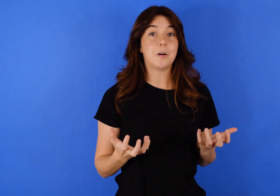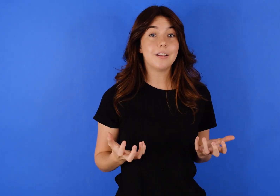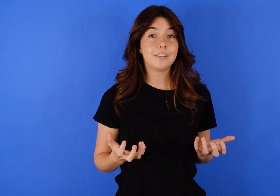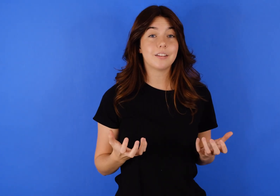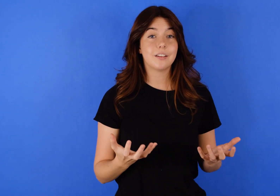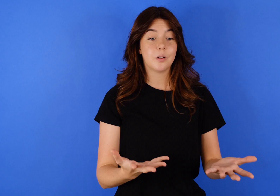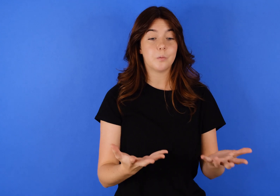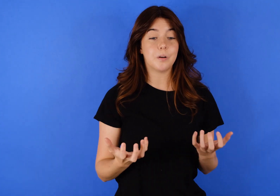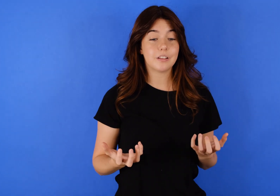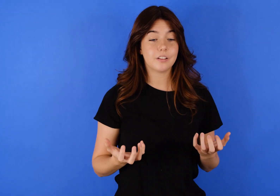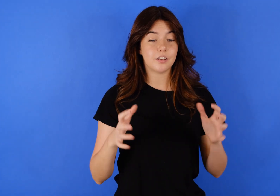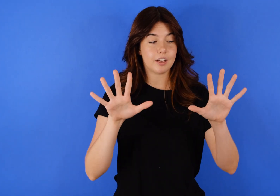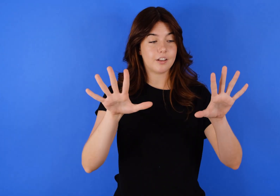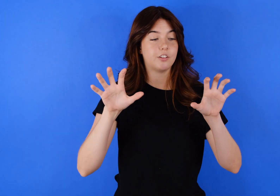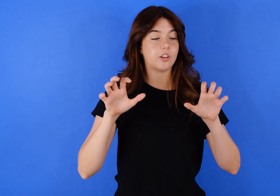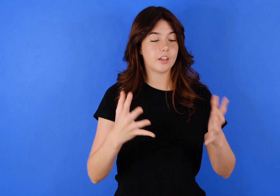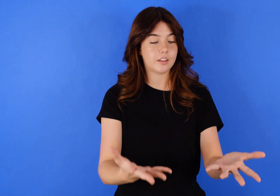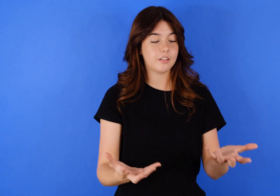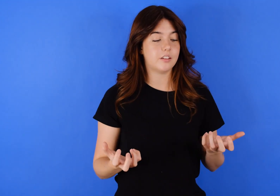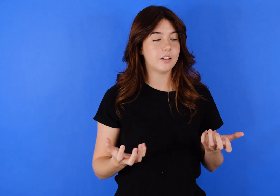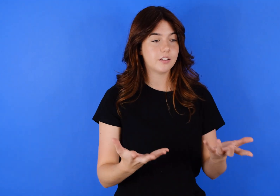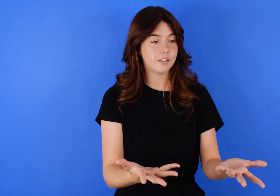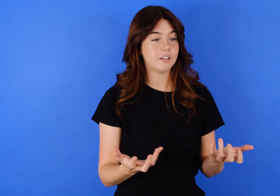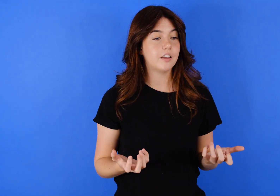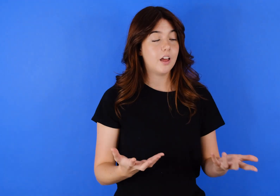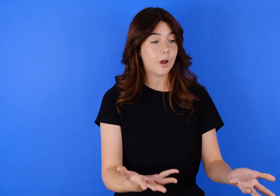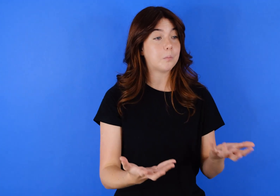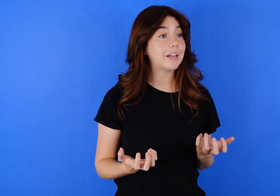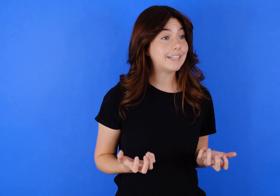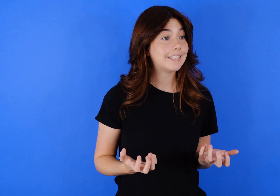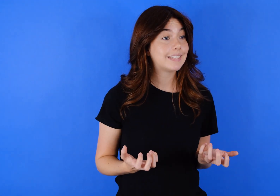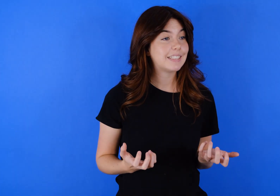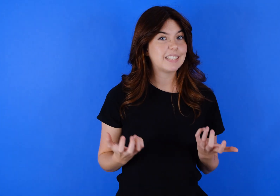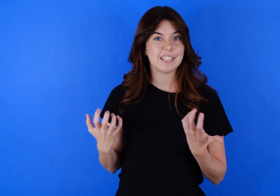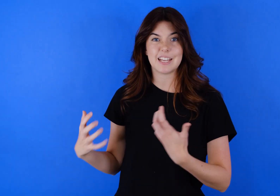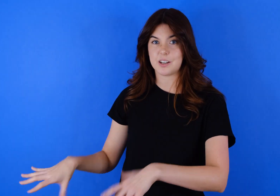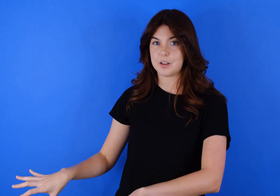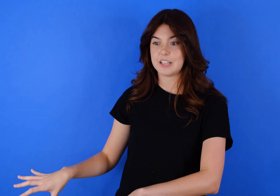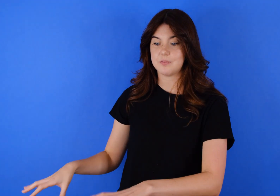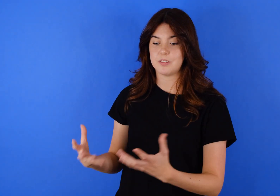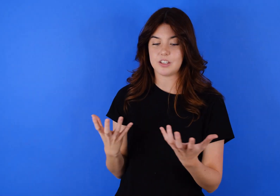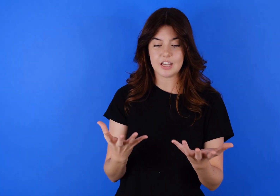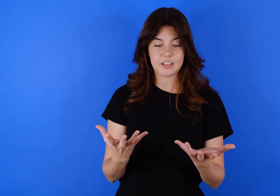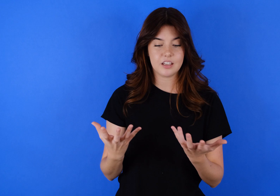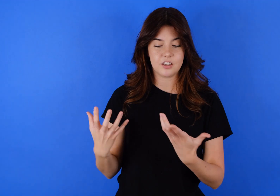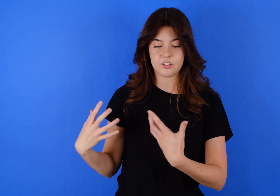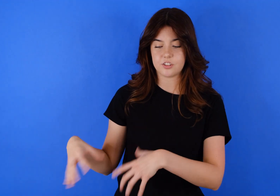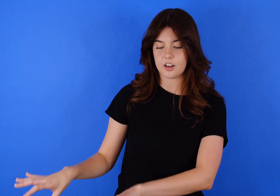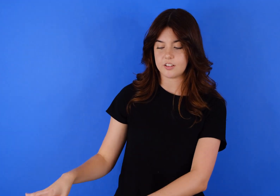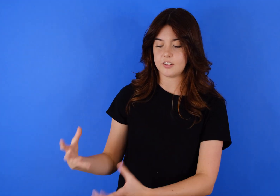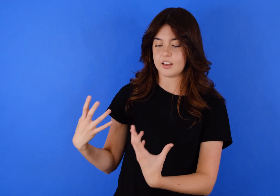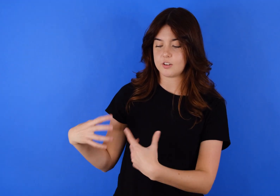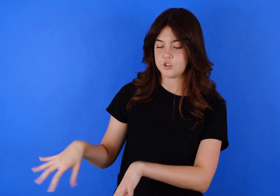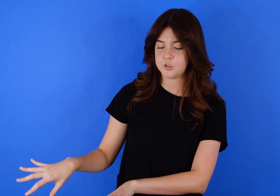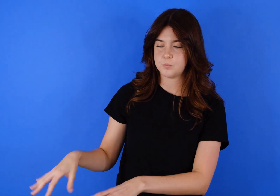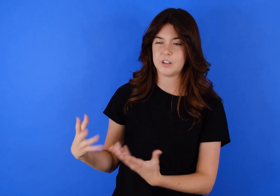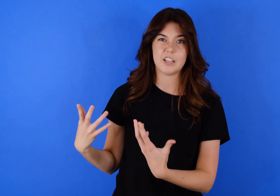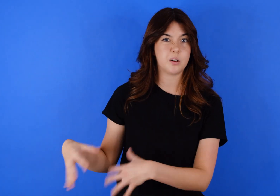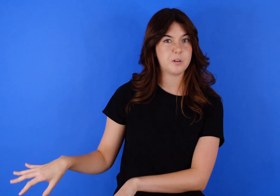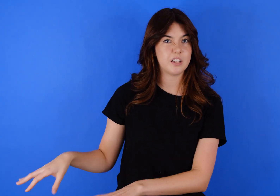want, your hand just go like this, duh, duh. I want it, I don't want it. You take it and you just toss it to the side. I don't want it,